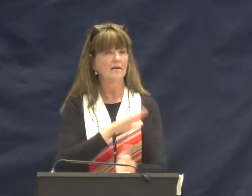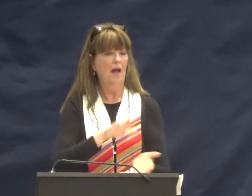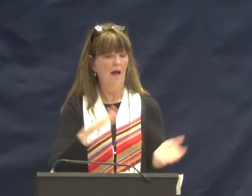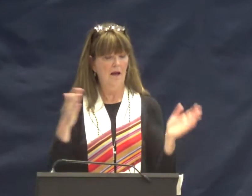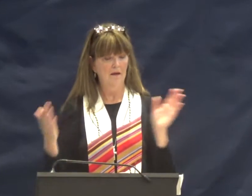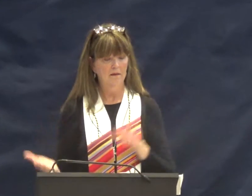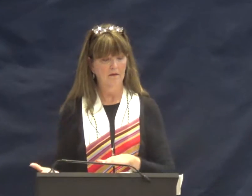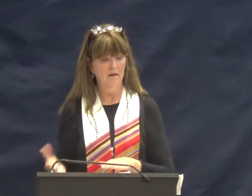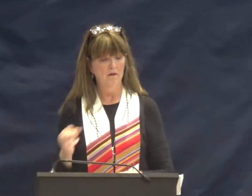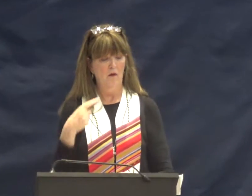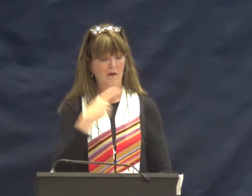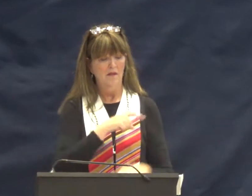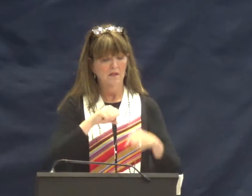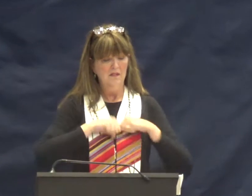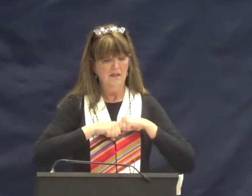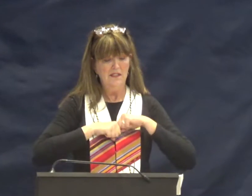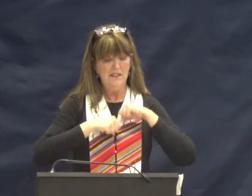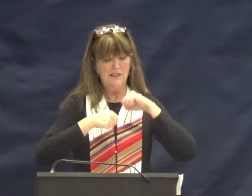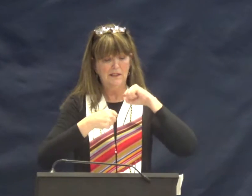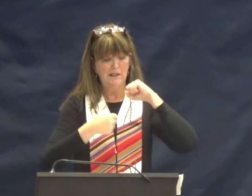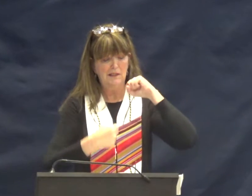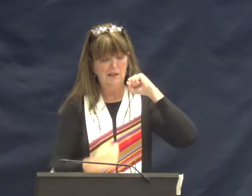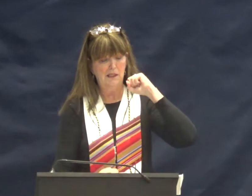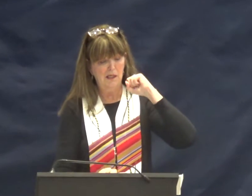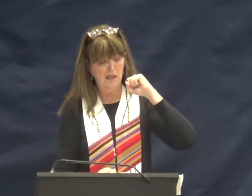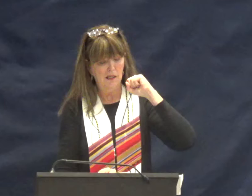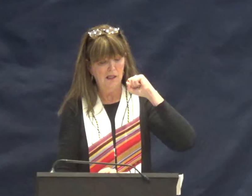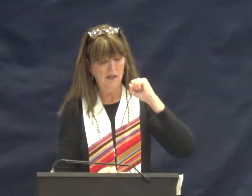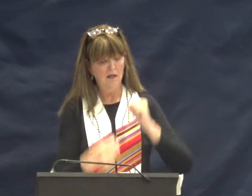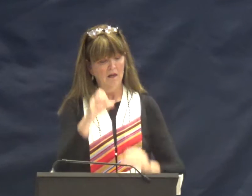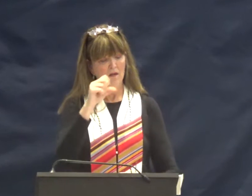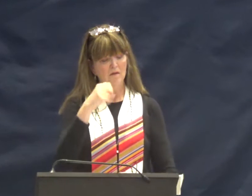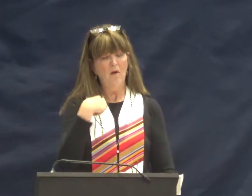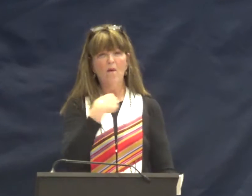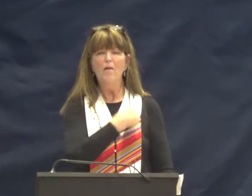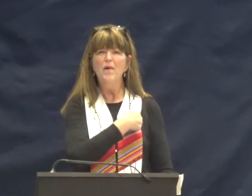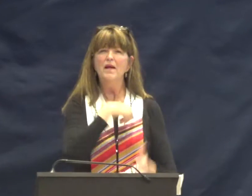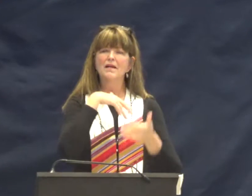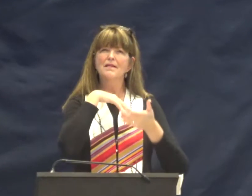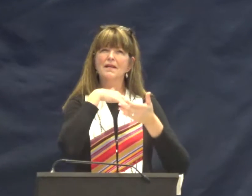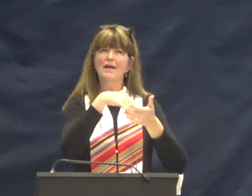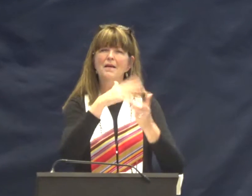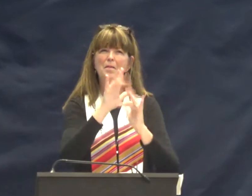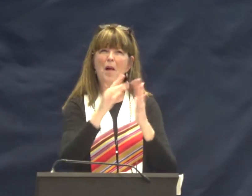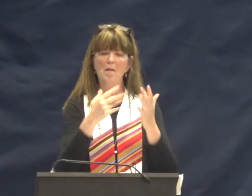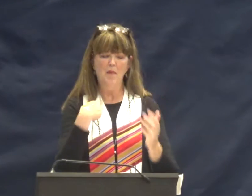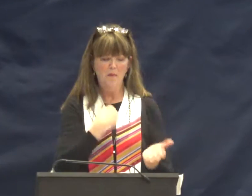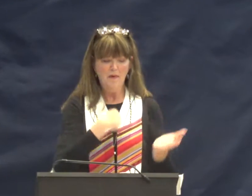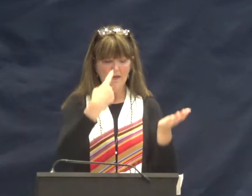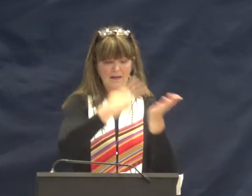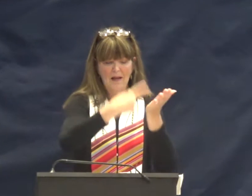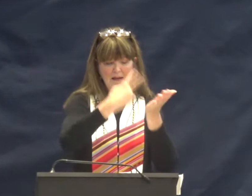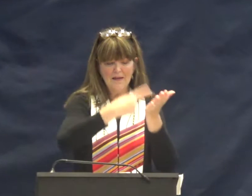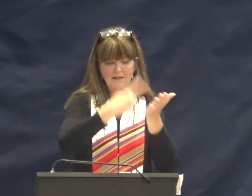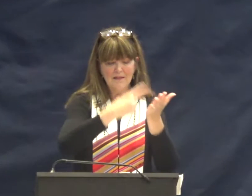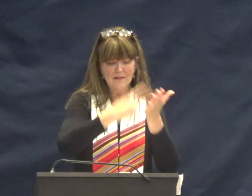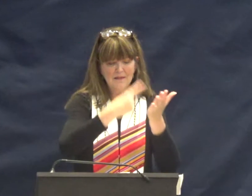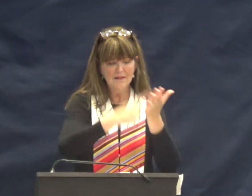impregnated her, and she gives birth to a son, and then the son dies. On